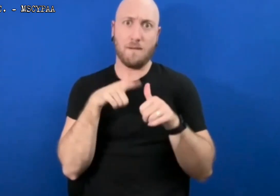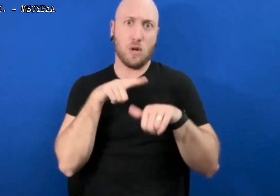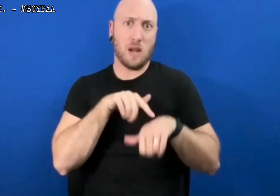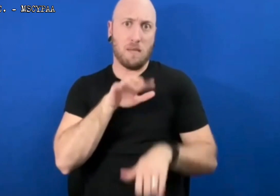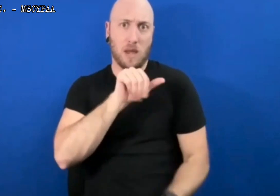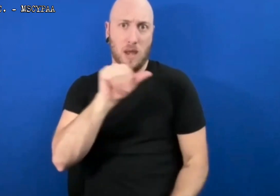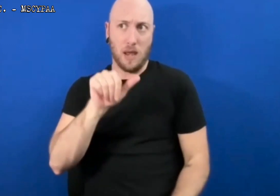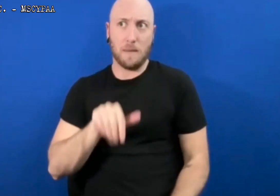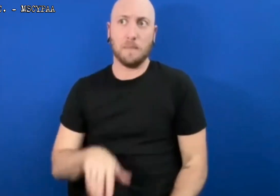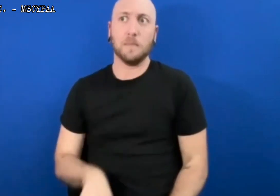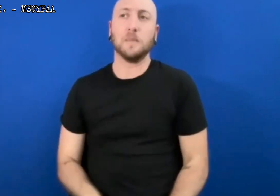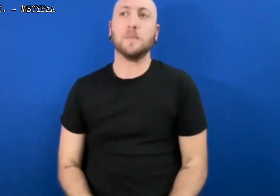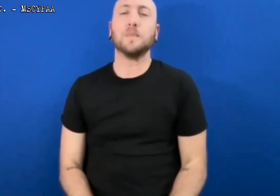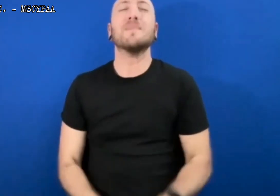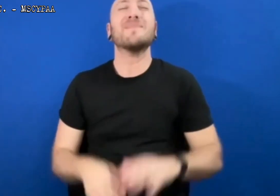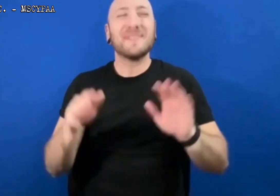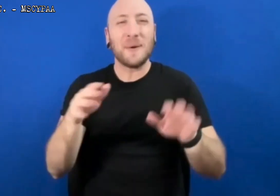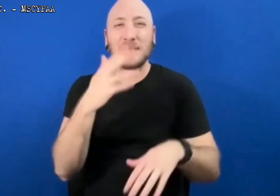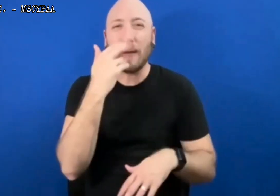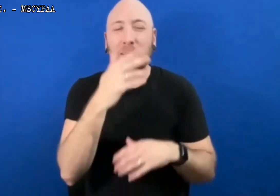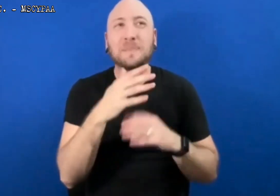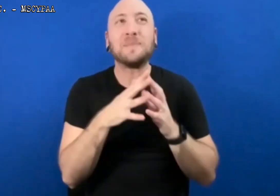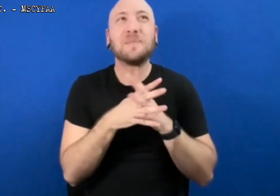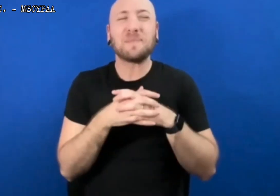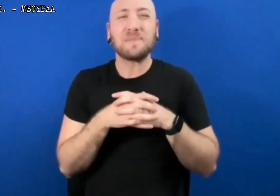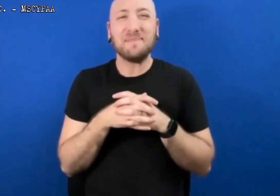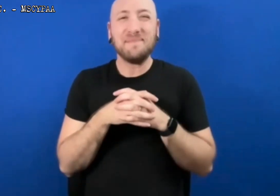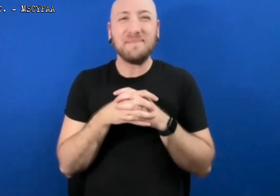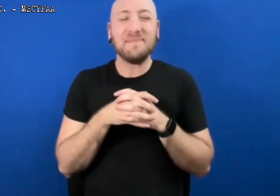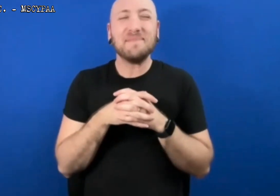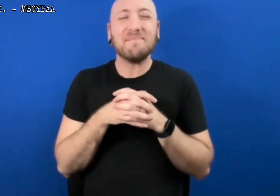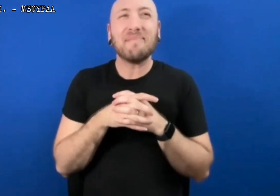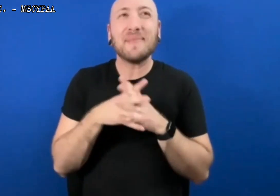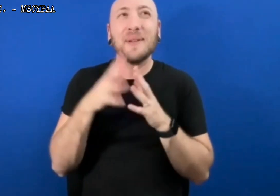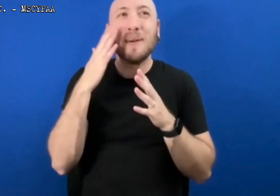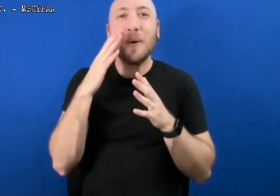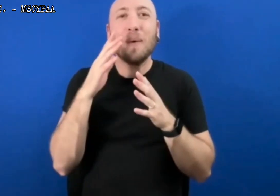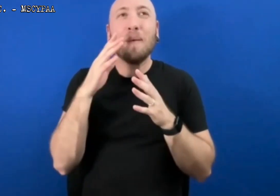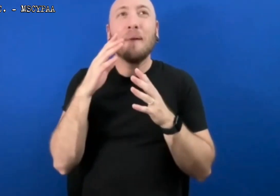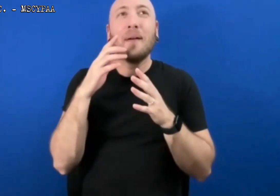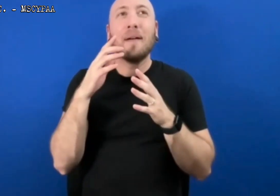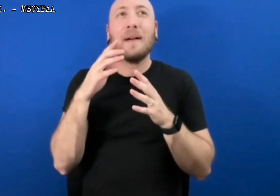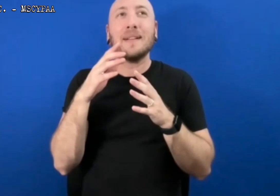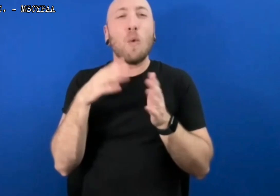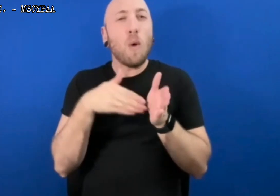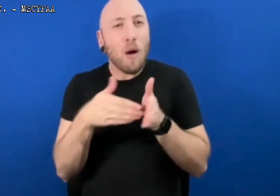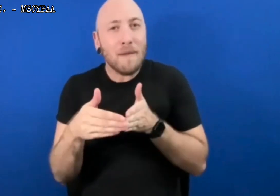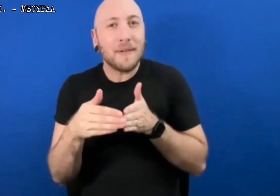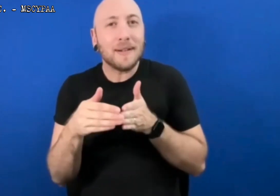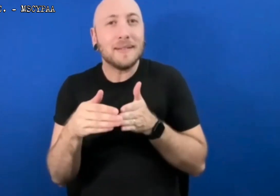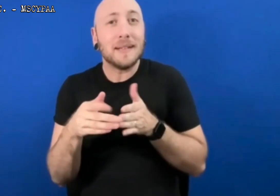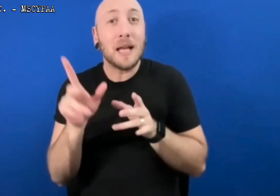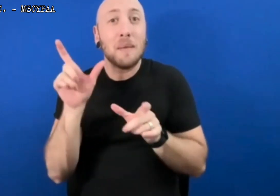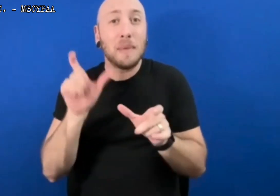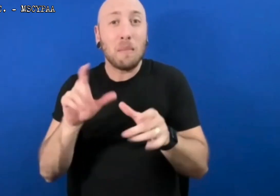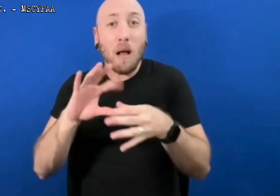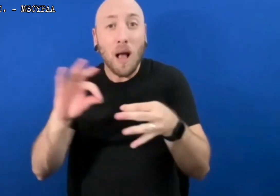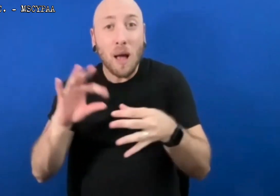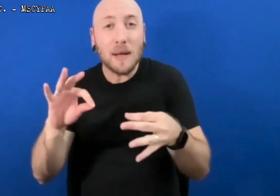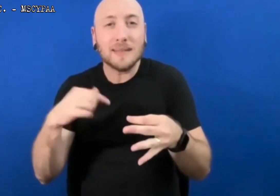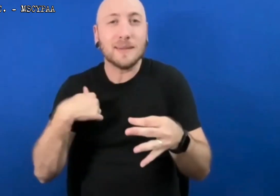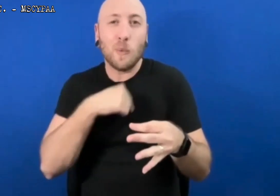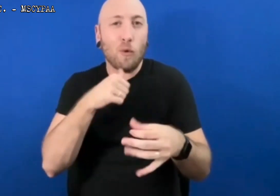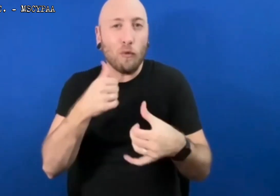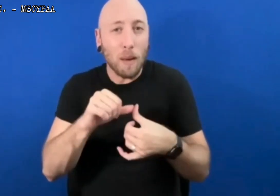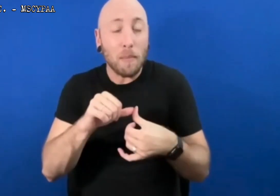always remember what people say, but you will remember the way they make you feel. And when I was, out there, I went